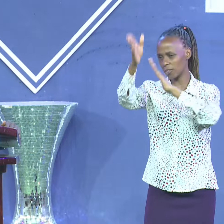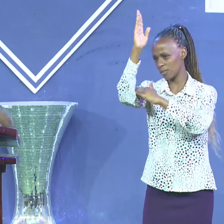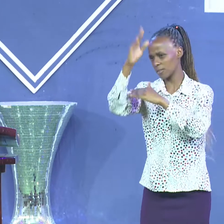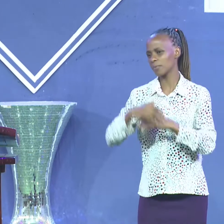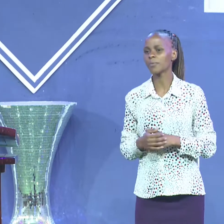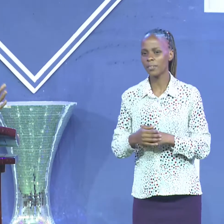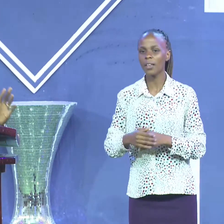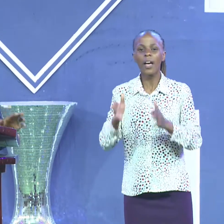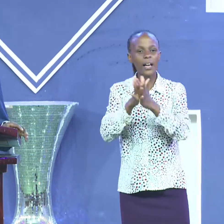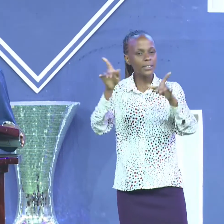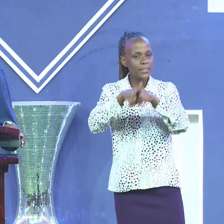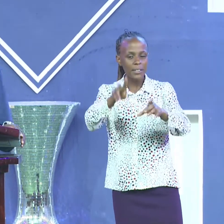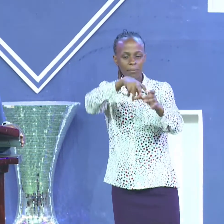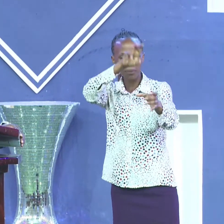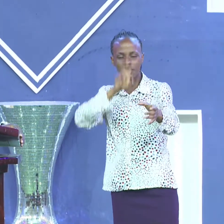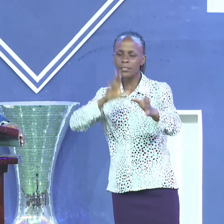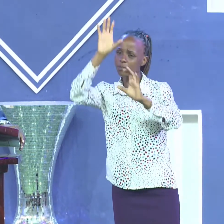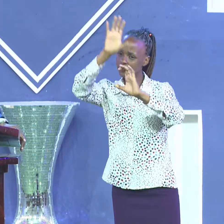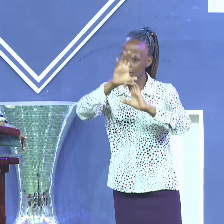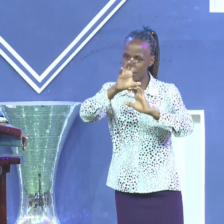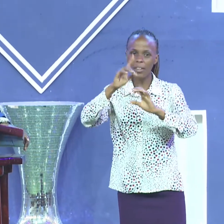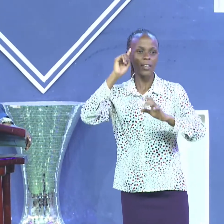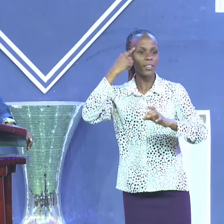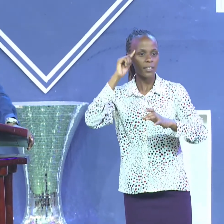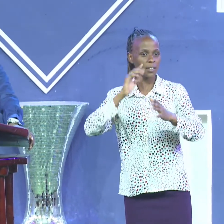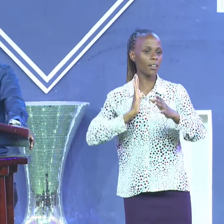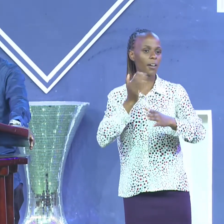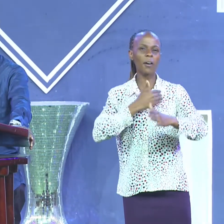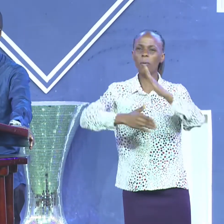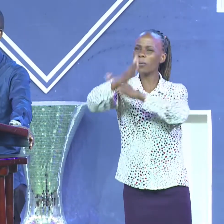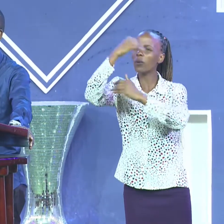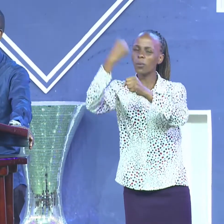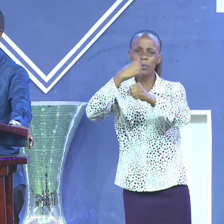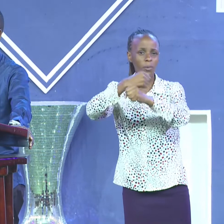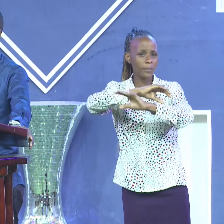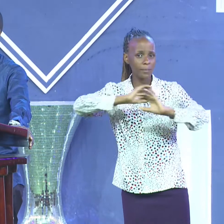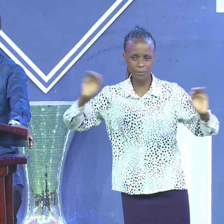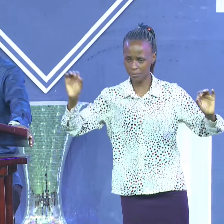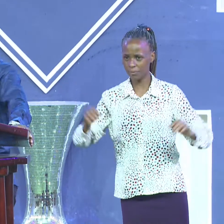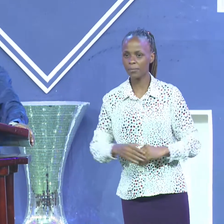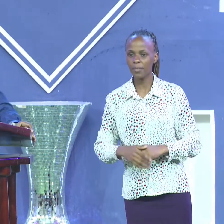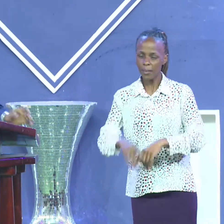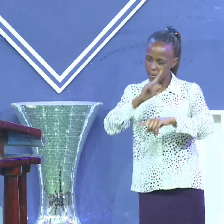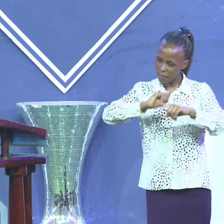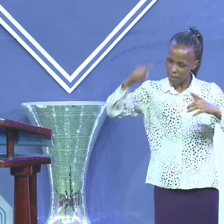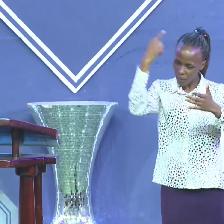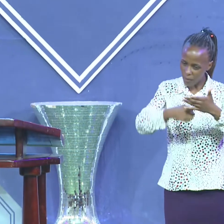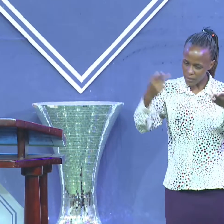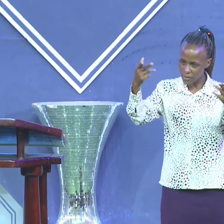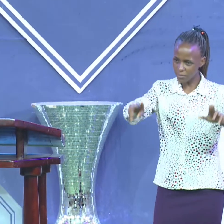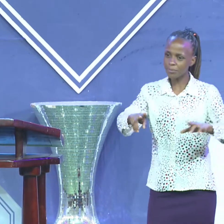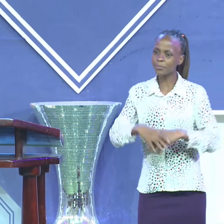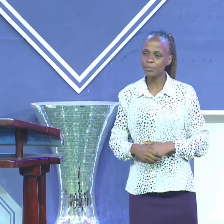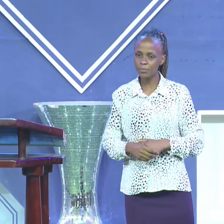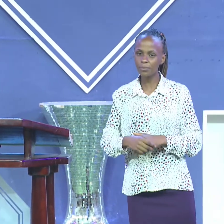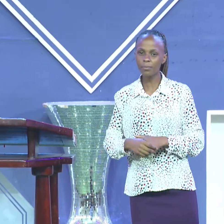to head north and even get out of our church. Thinking that our God does not work. But this is